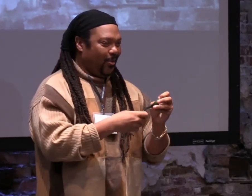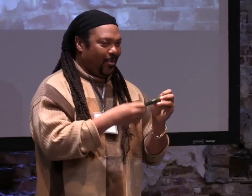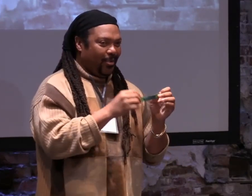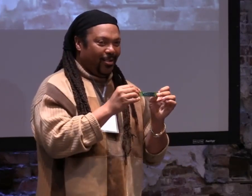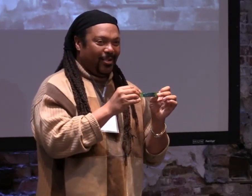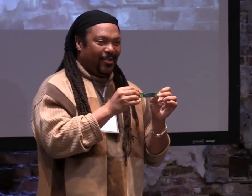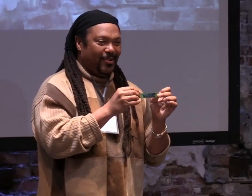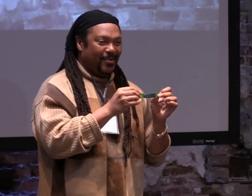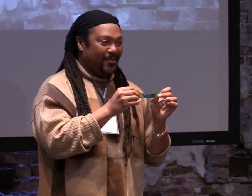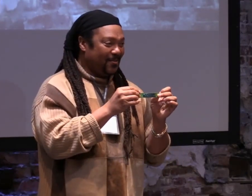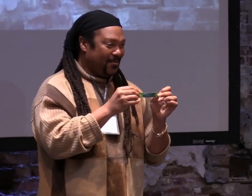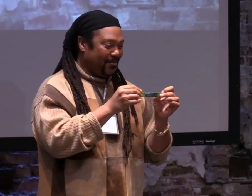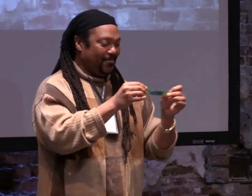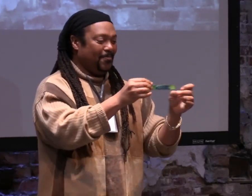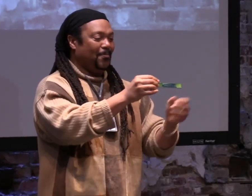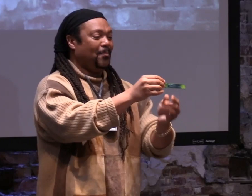And it says Michael.